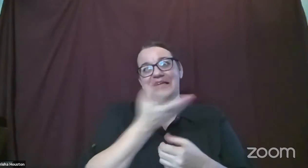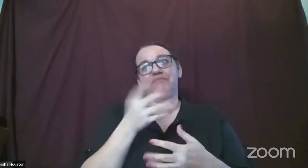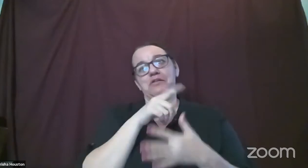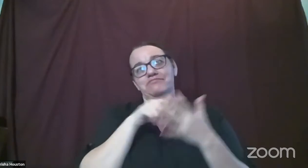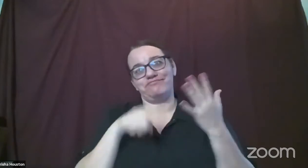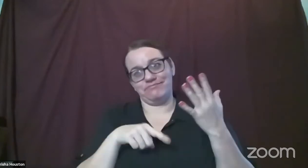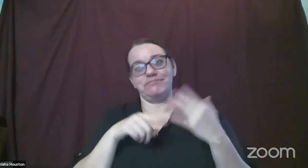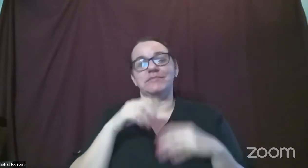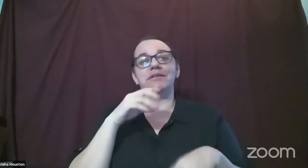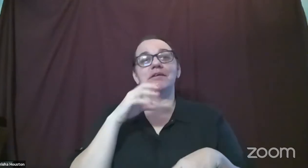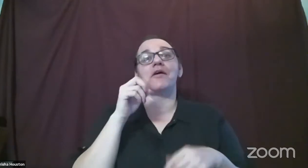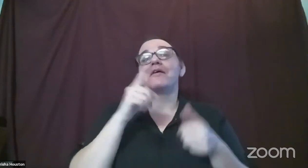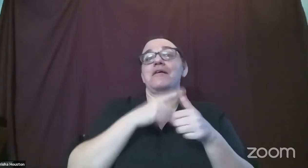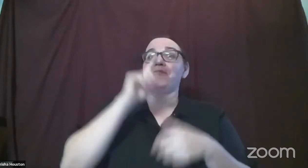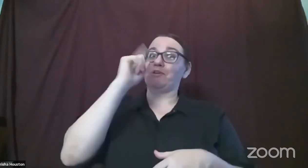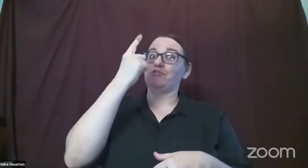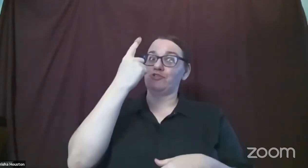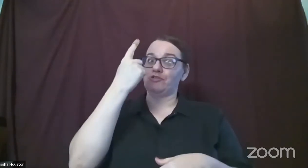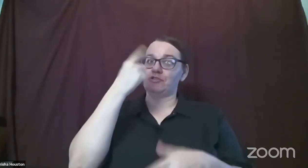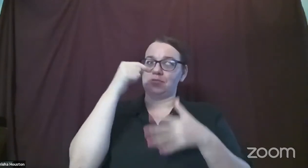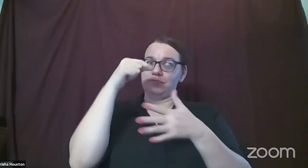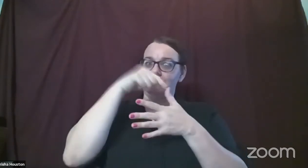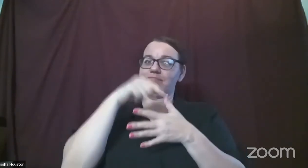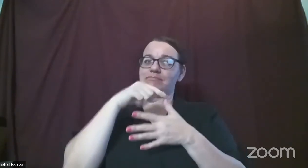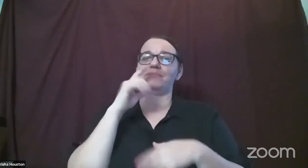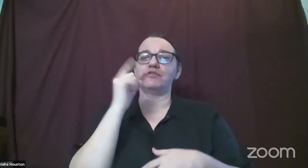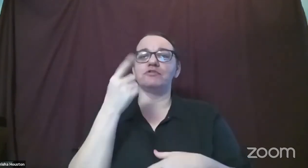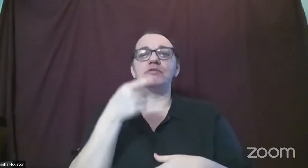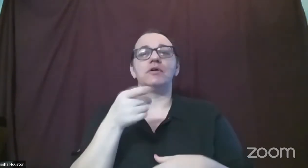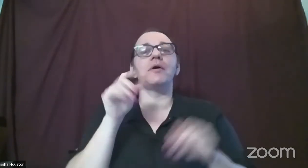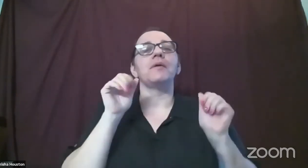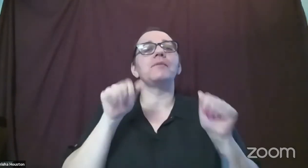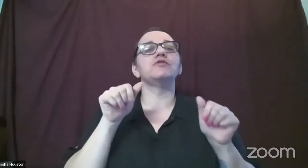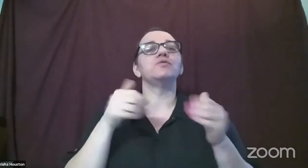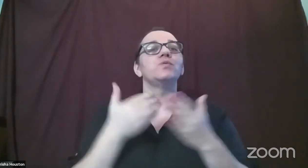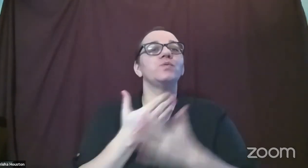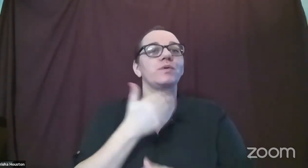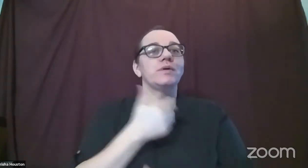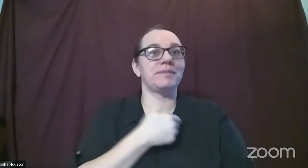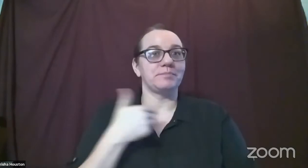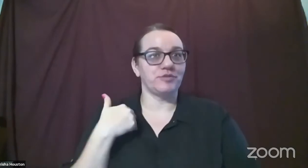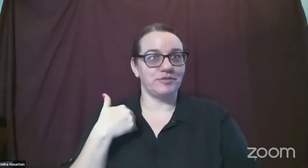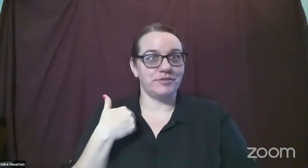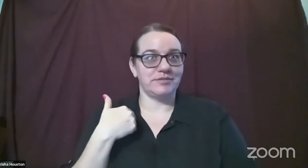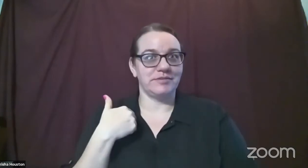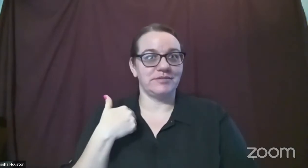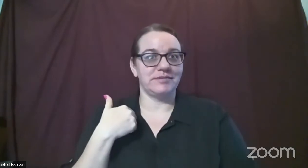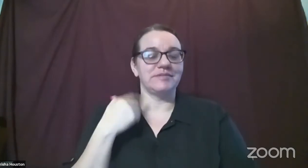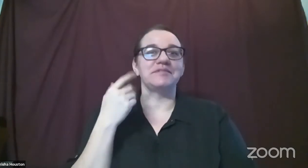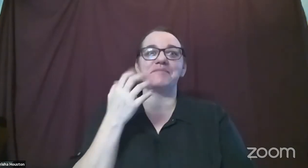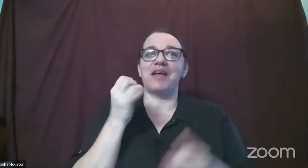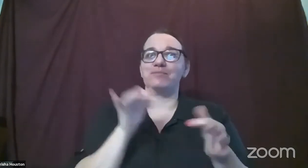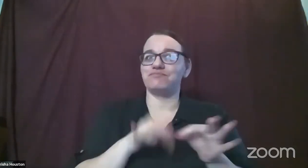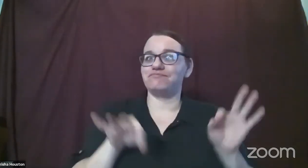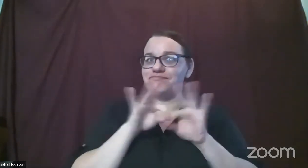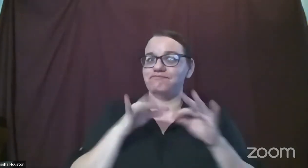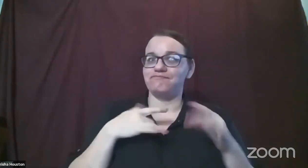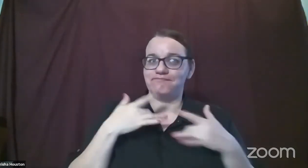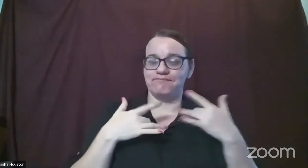there to address. The first item under new business that we need to address is potential new board